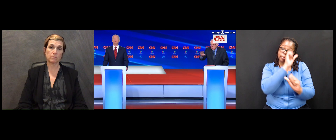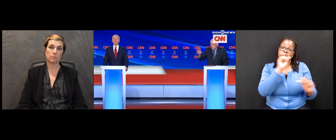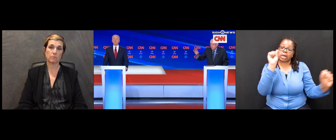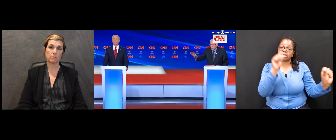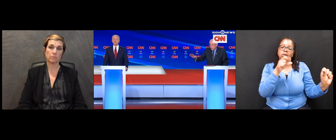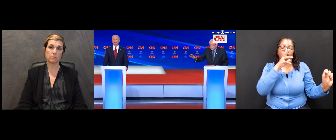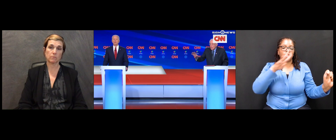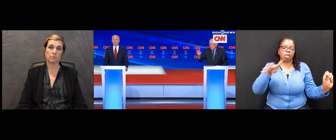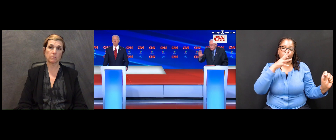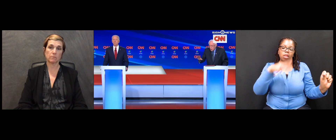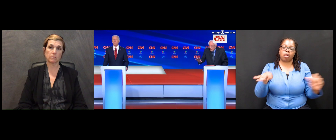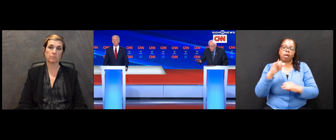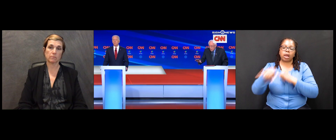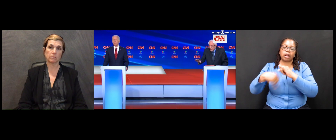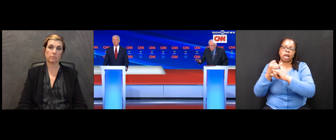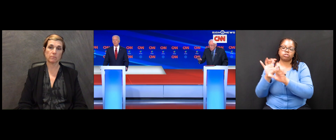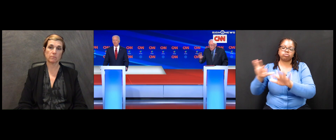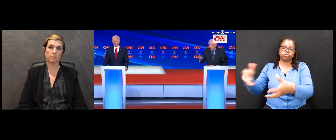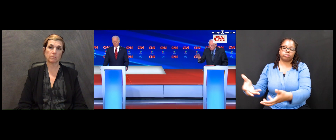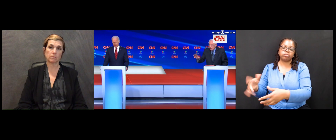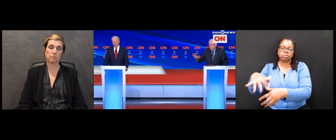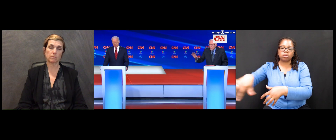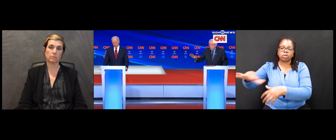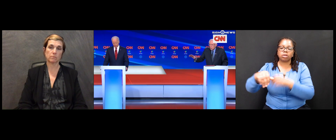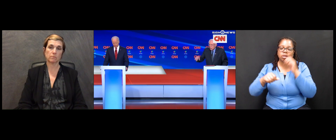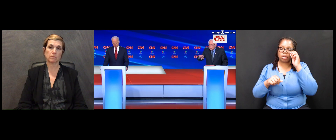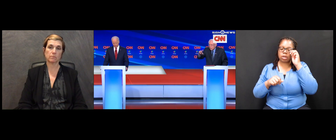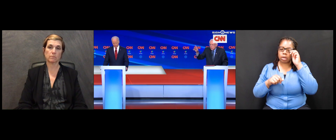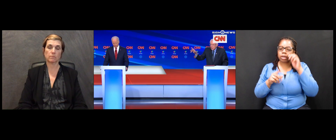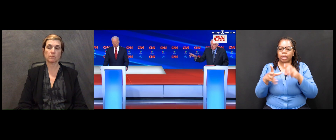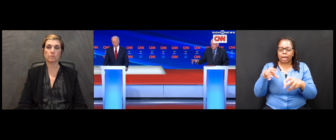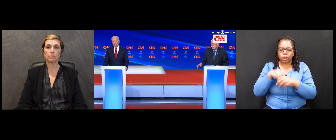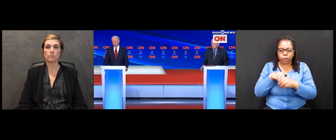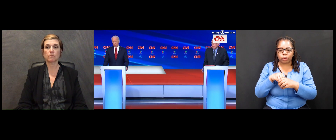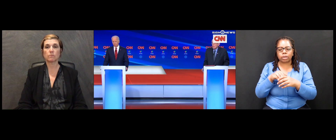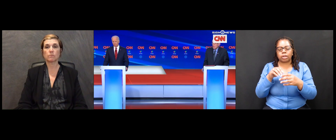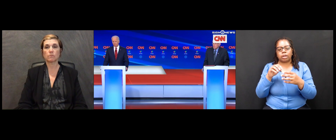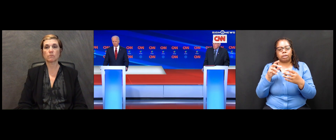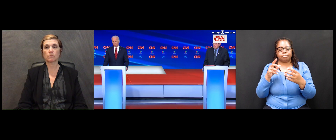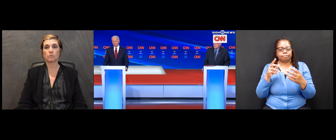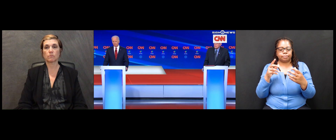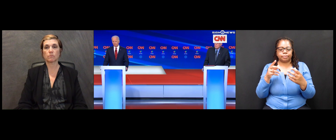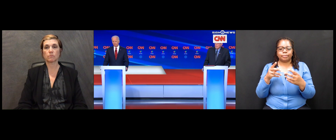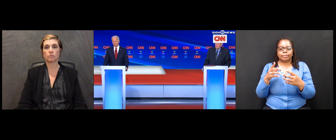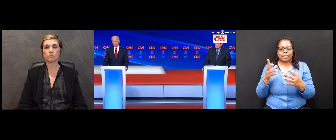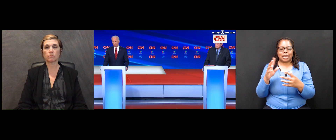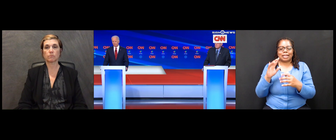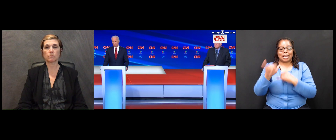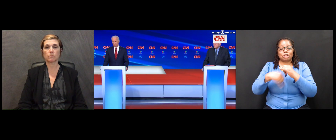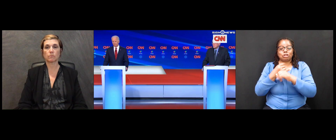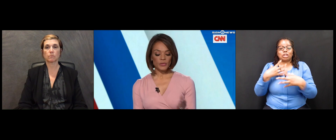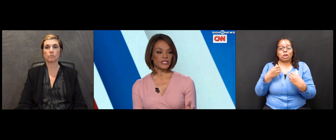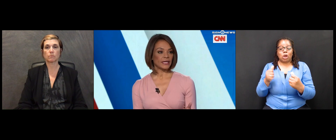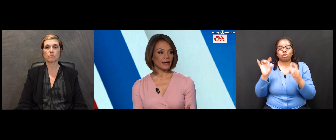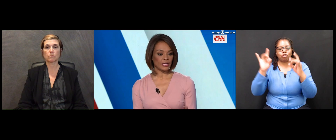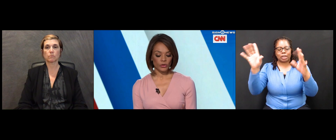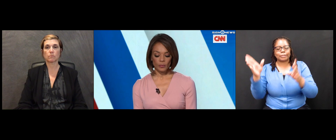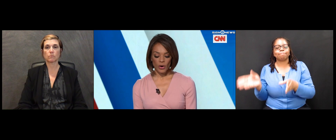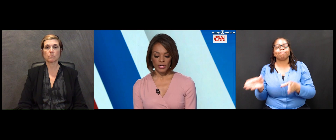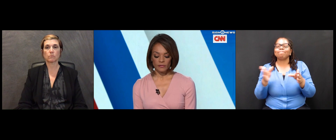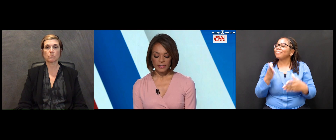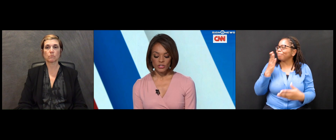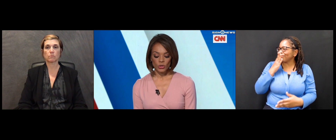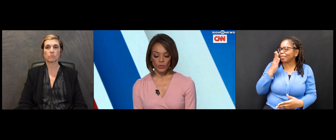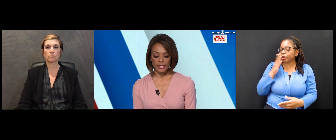the international community in so many ways, including in terms of international health crises. Thank you, Senator Sanders. Obviously,